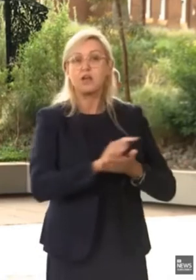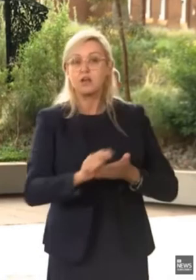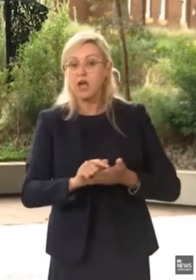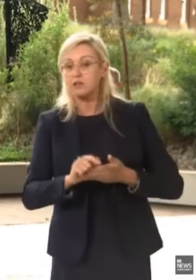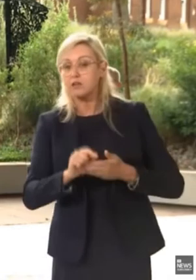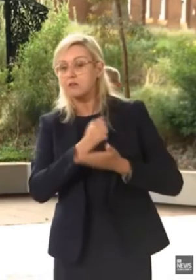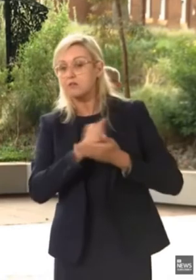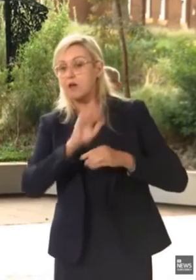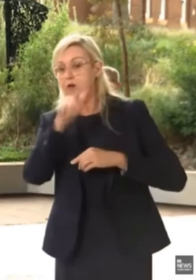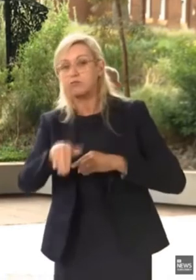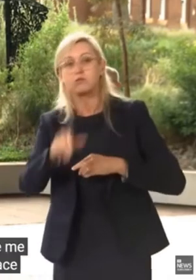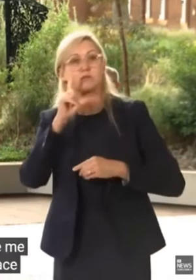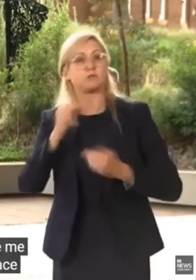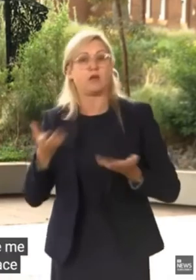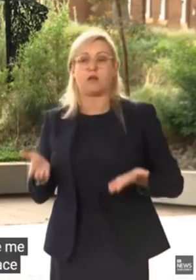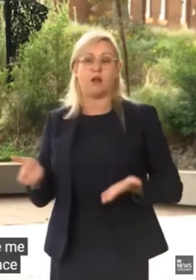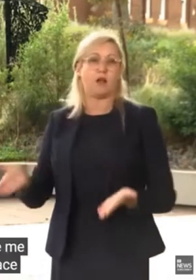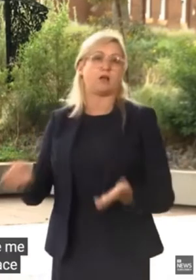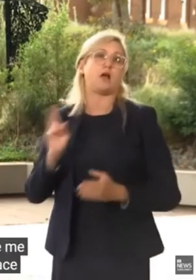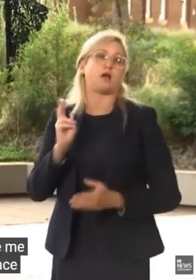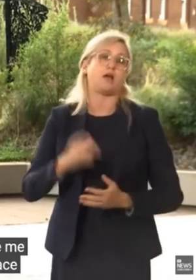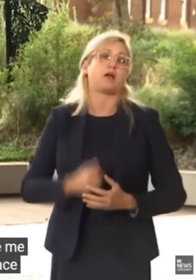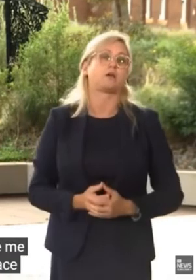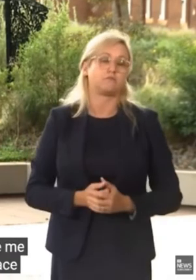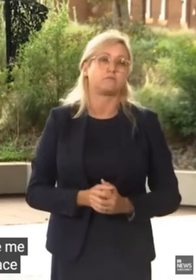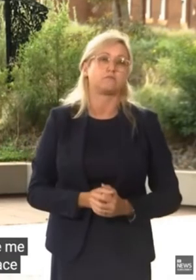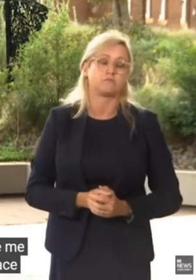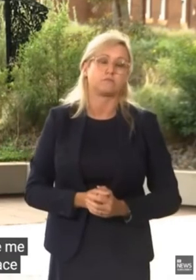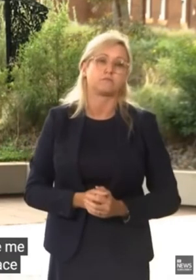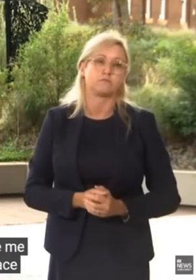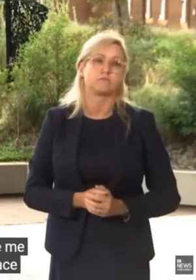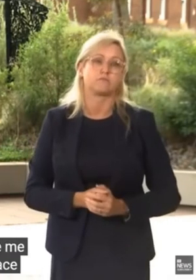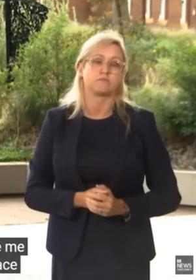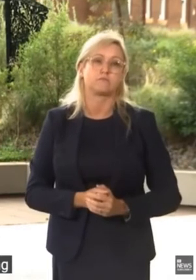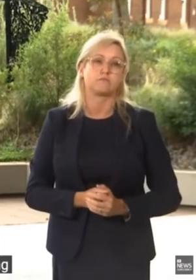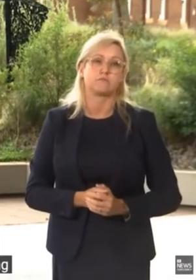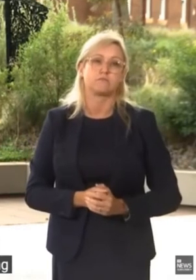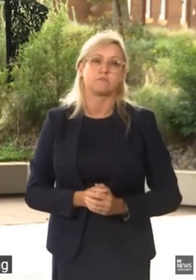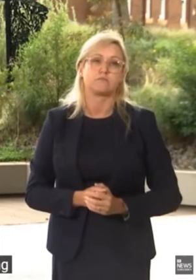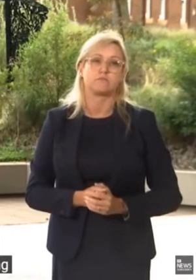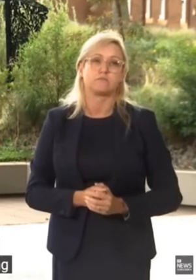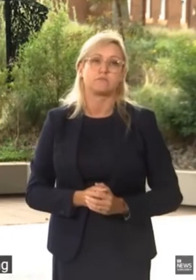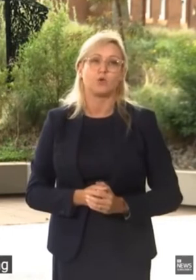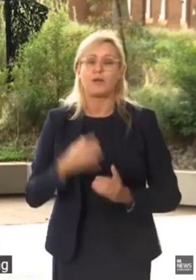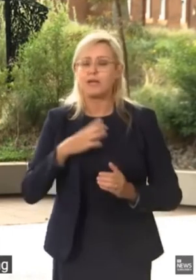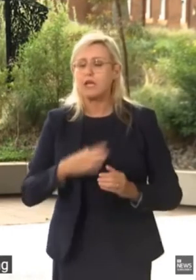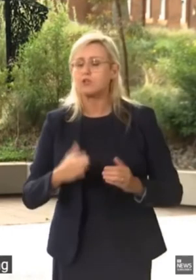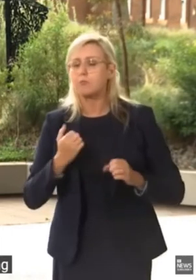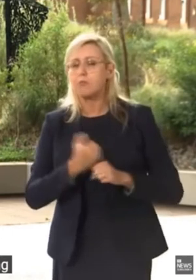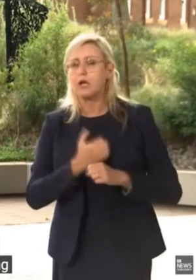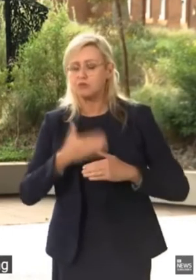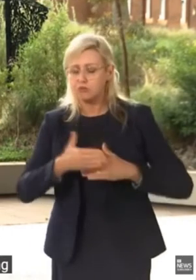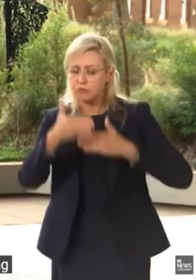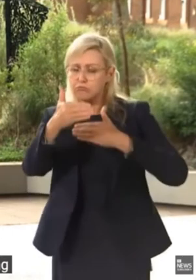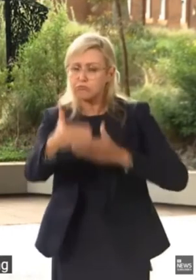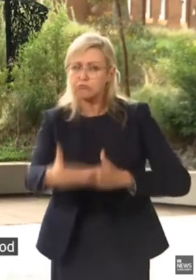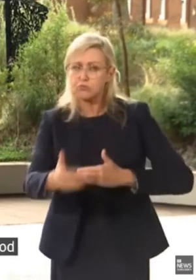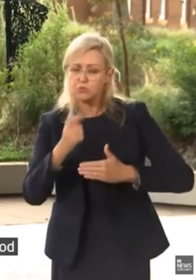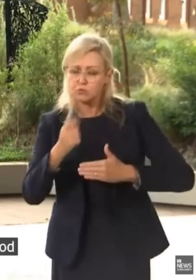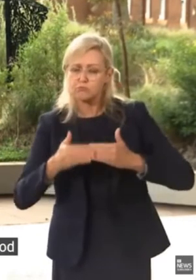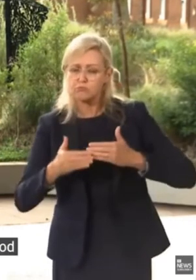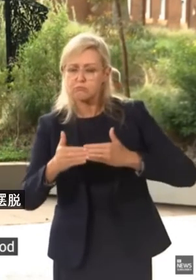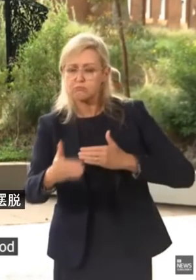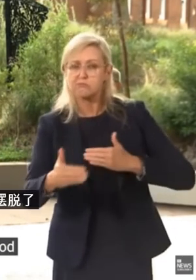are cautious, yet they are moderate as well in ensuring that we get through this period of time.